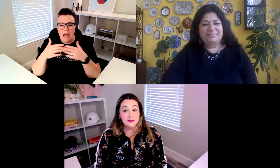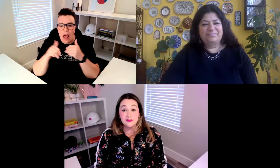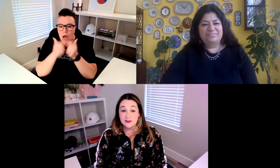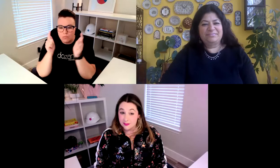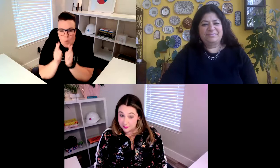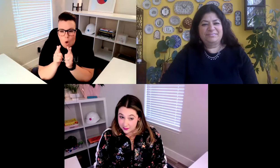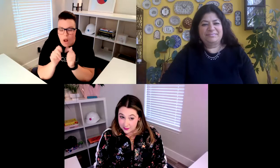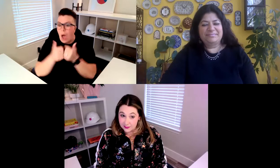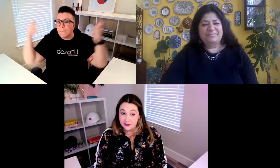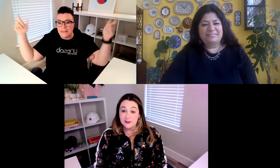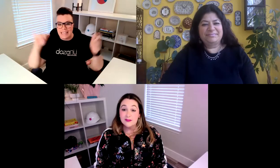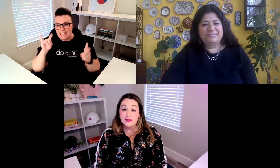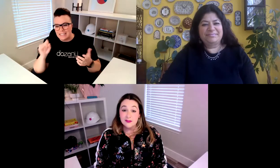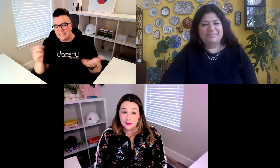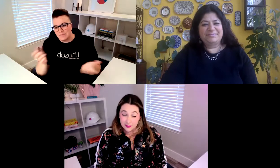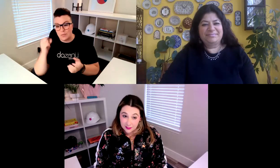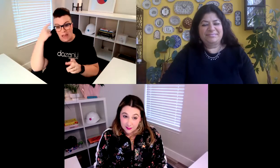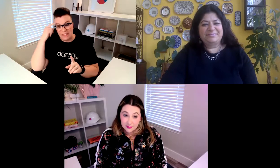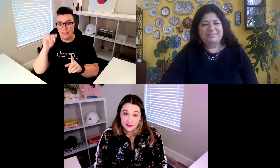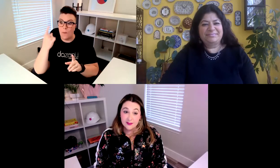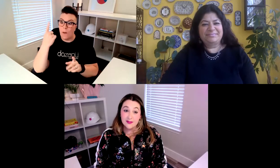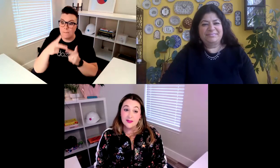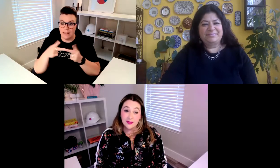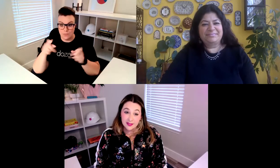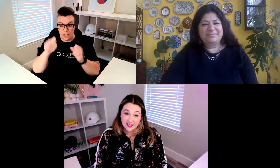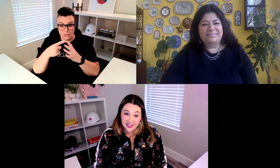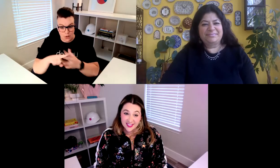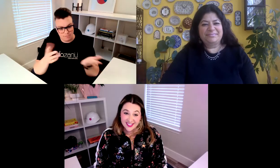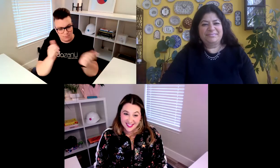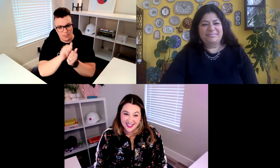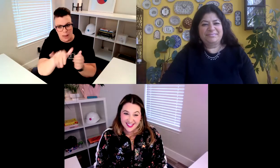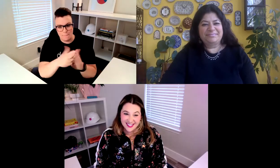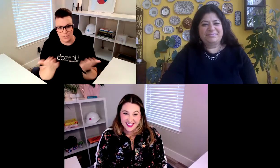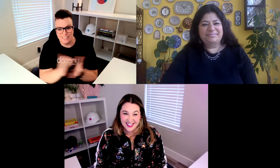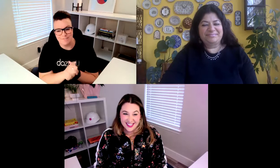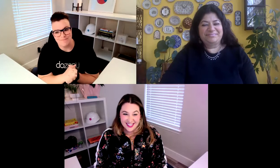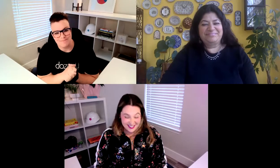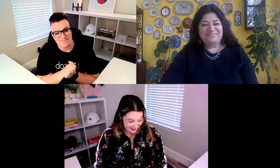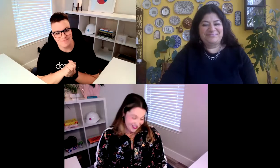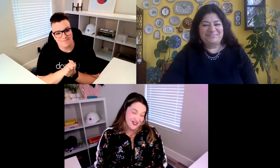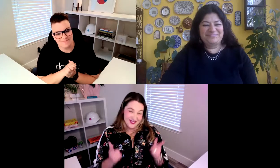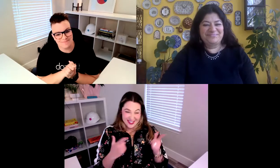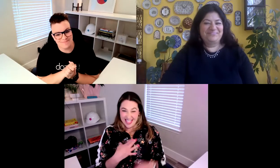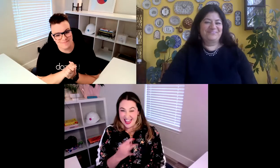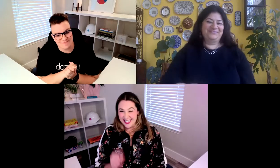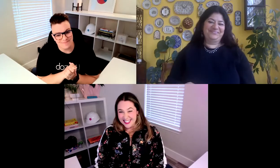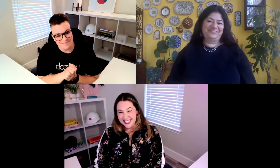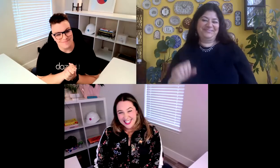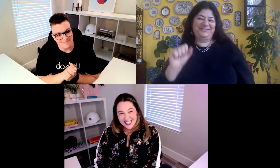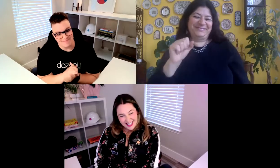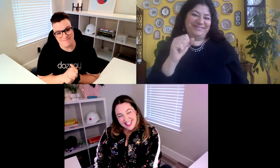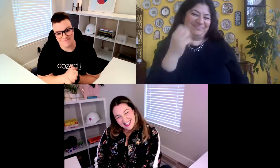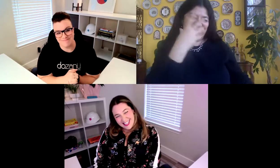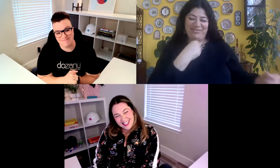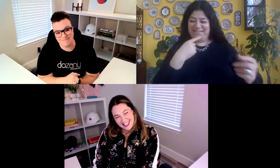in everything. You know, and it doesn't matter how small or how big it is. So I think that's one place to start, definitely with the book, The Light of